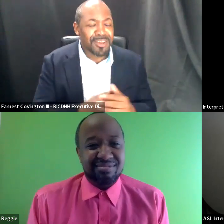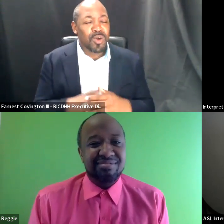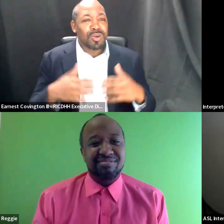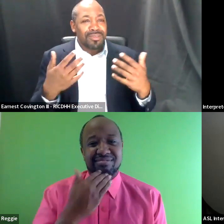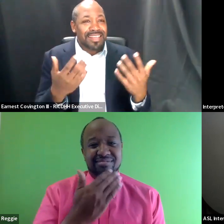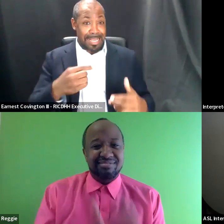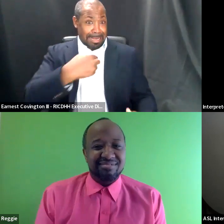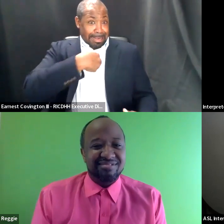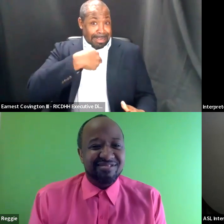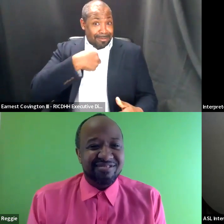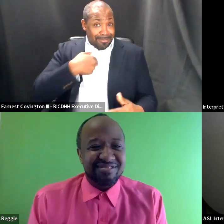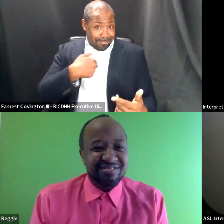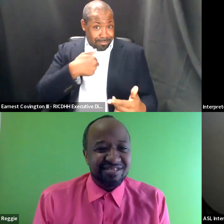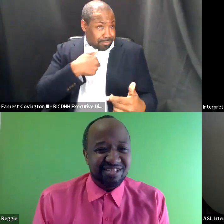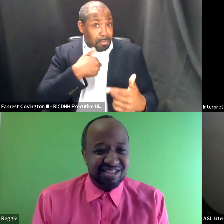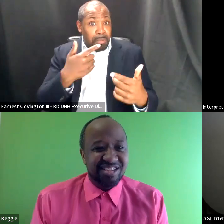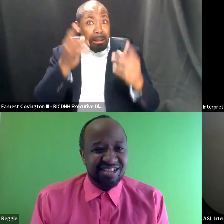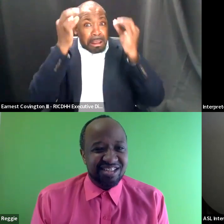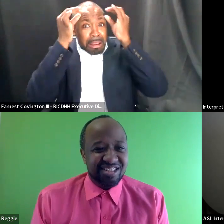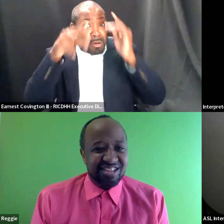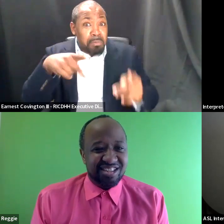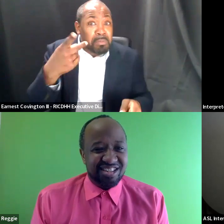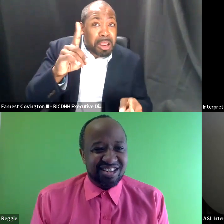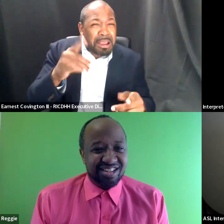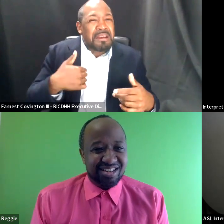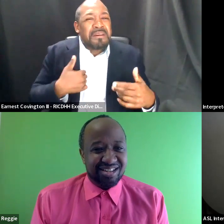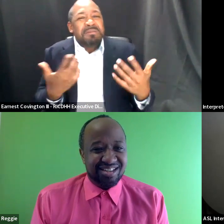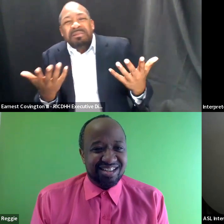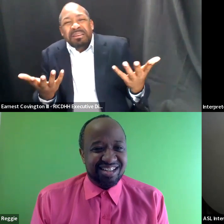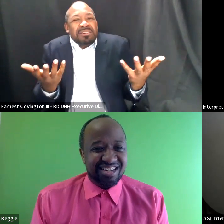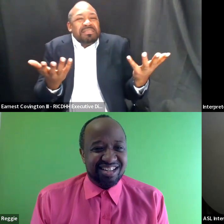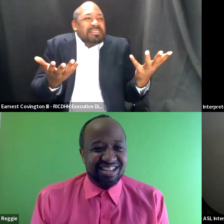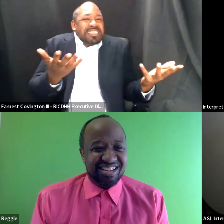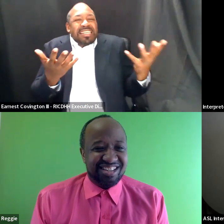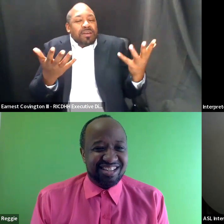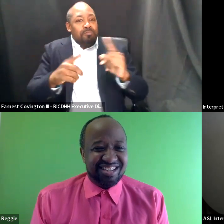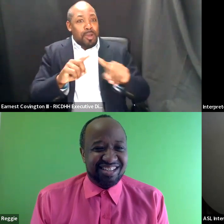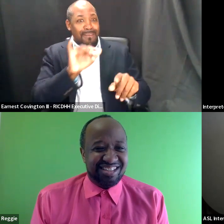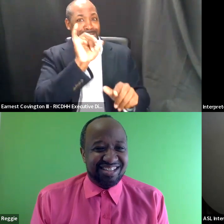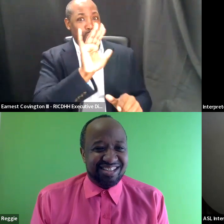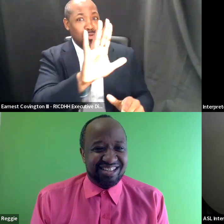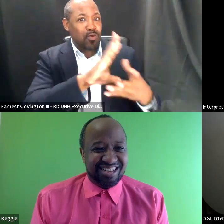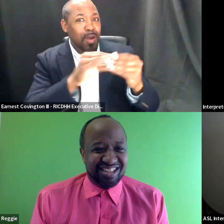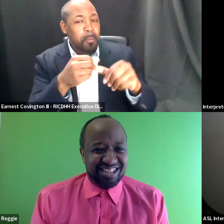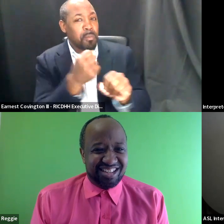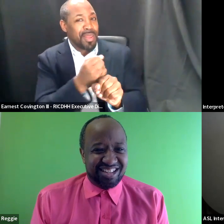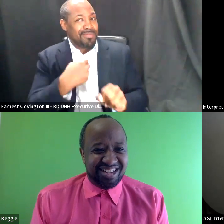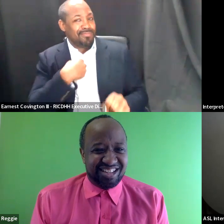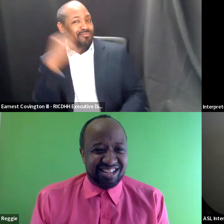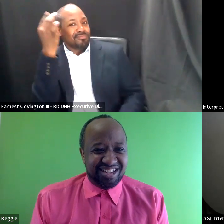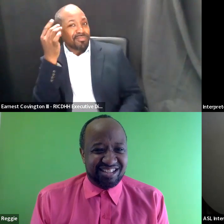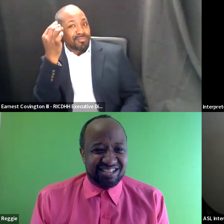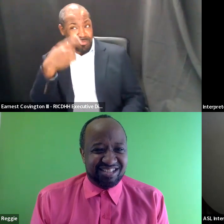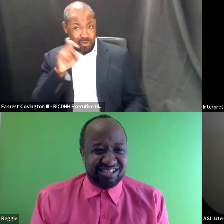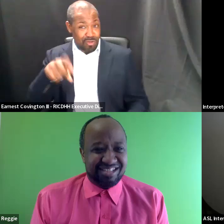And, honestly, I look up to you for that. And I have such regard for you for that. I had considered it at various